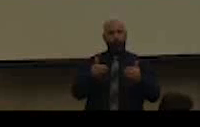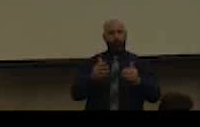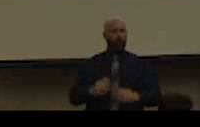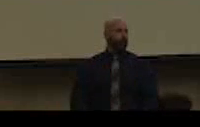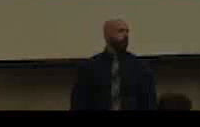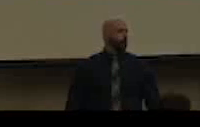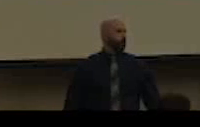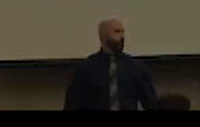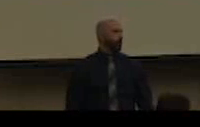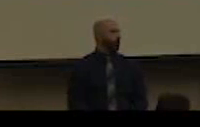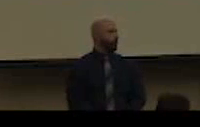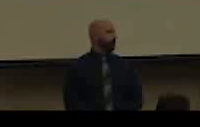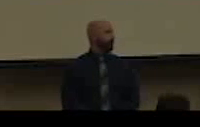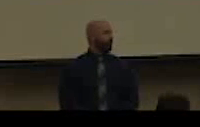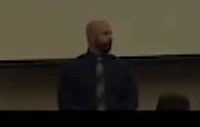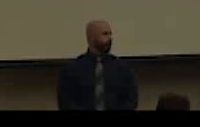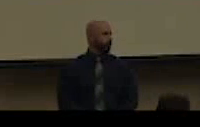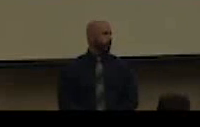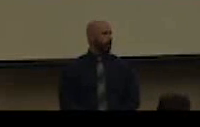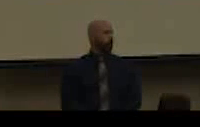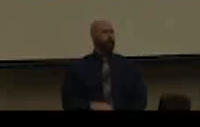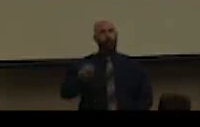something.